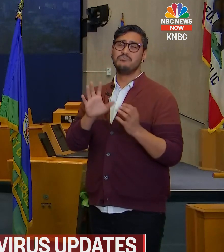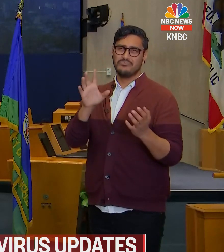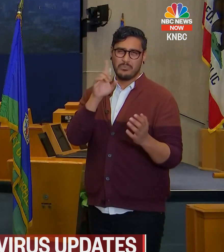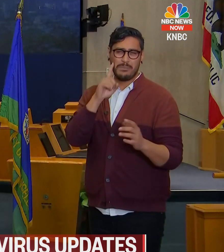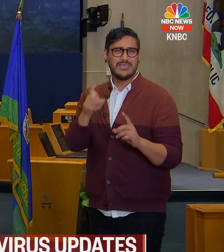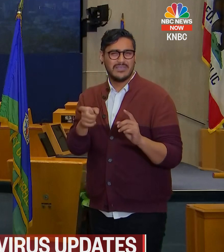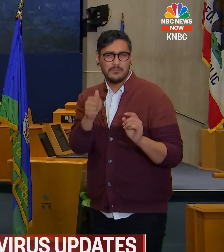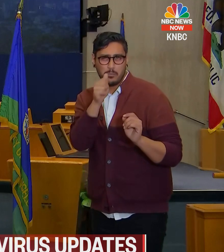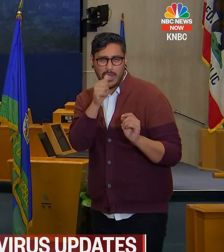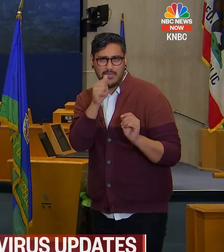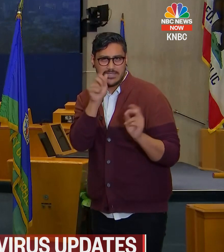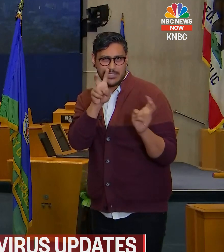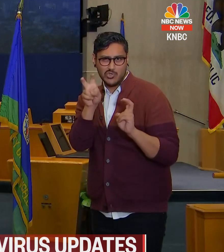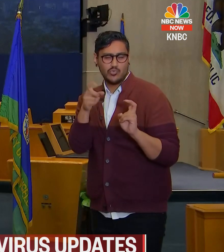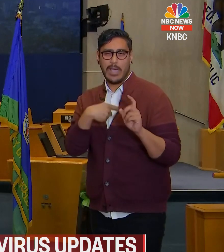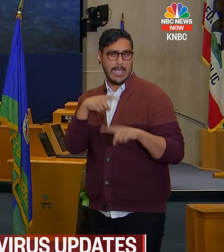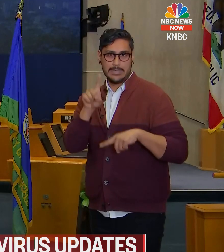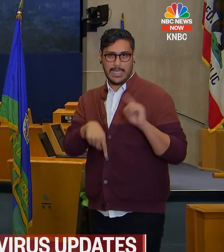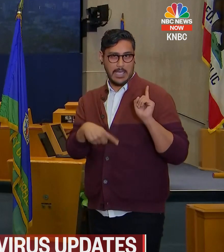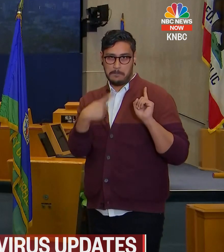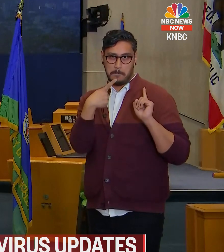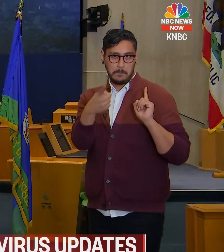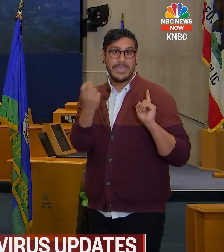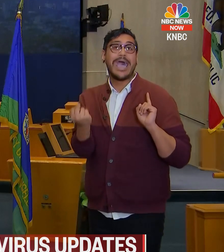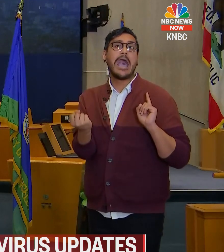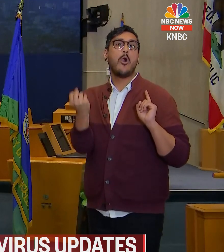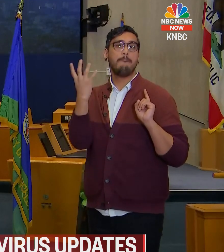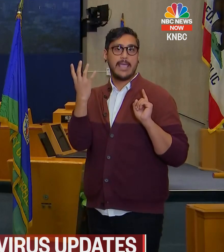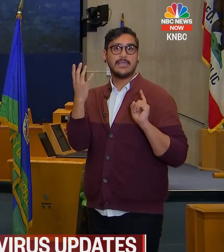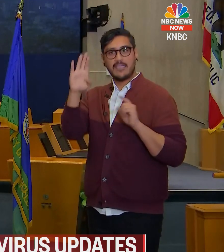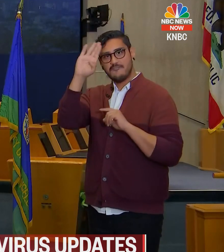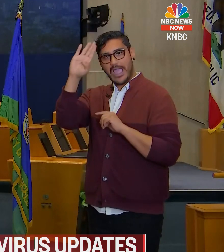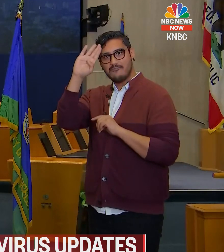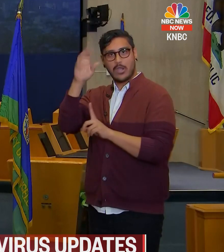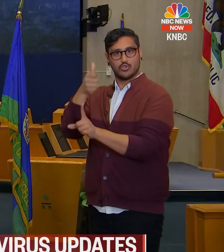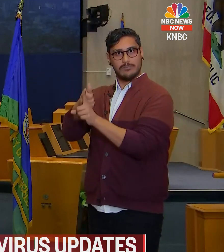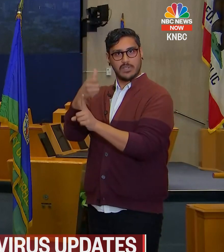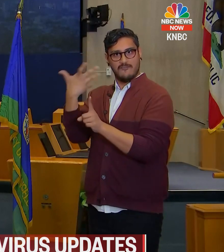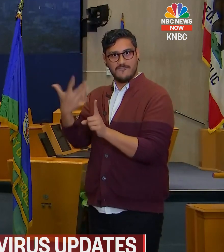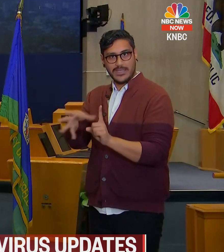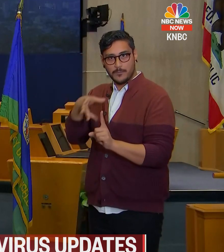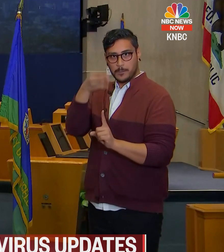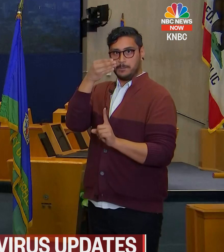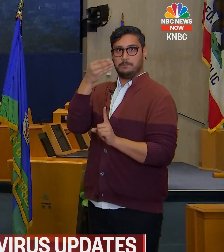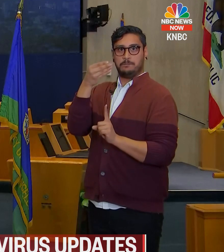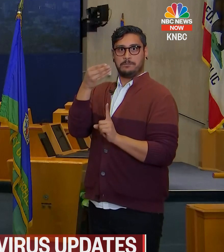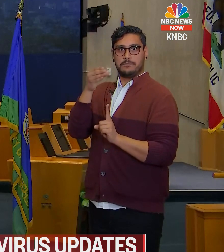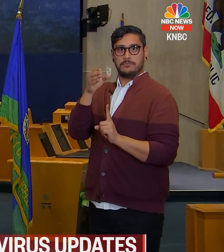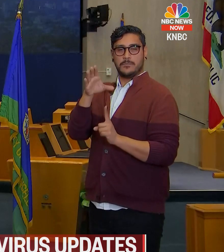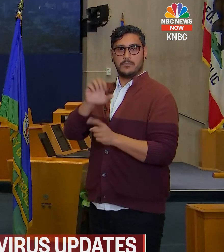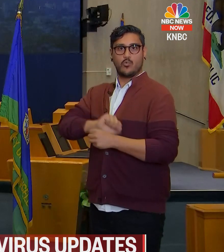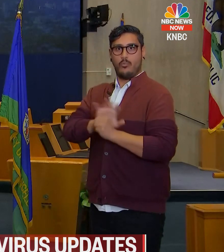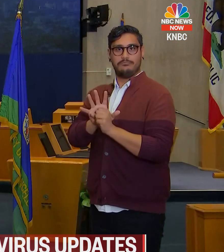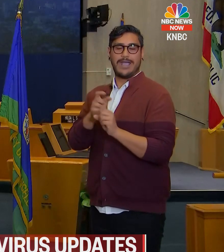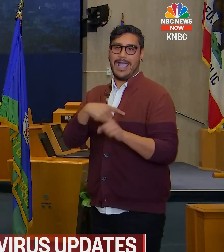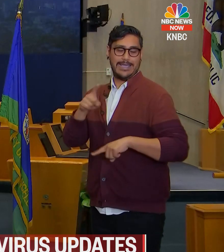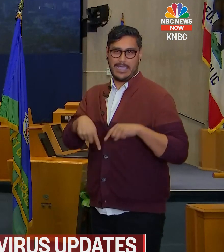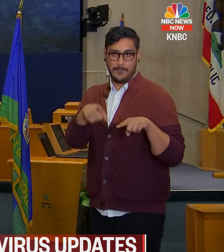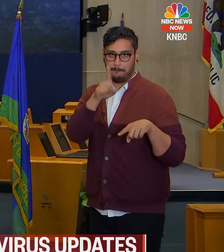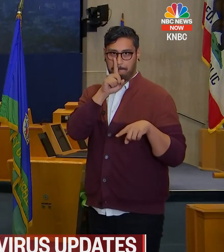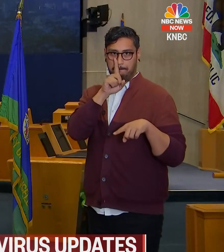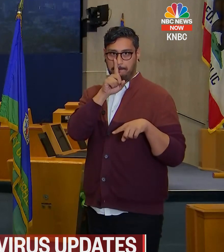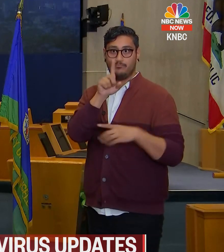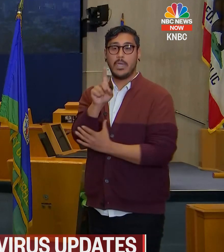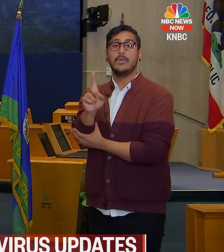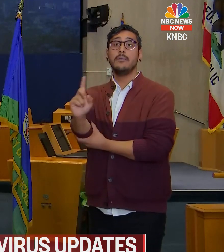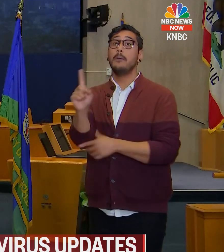issues, I will not get into the number of firefighters that have been impacted by this COVID-19, but we do have